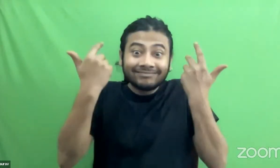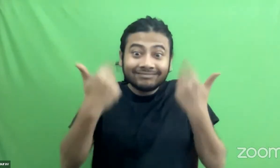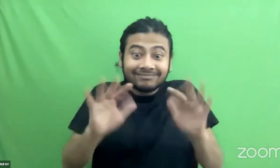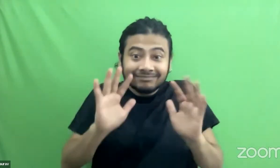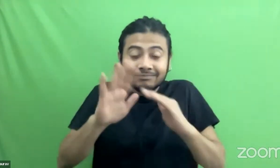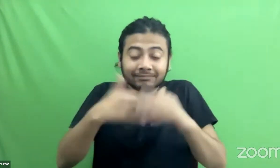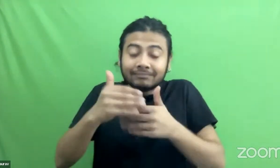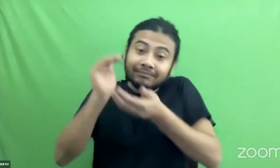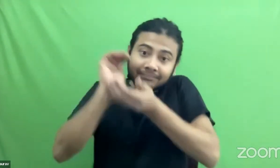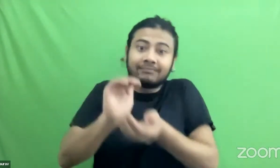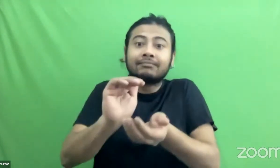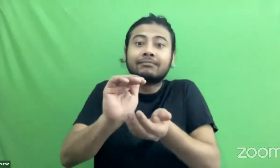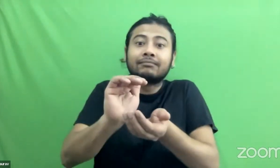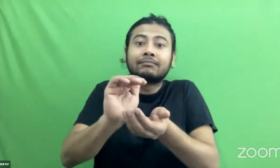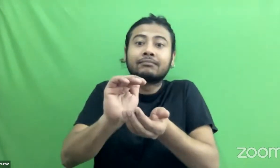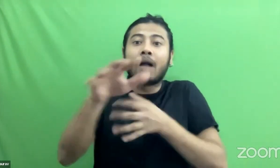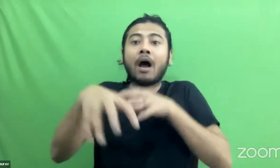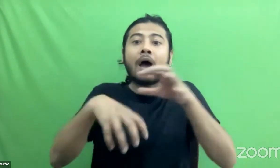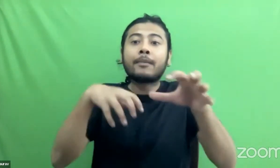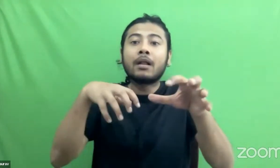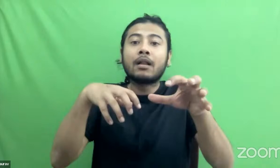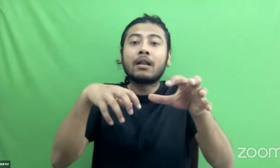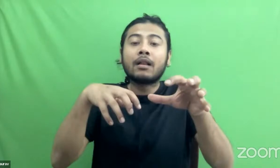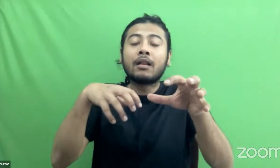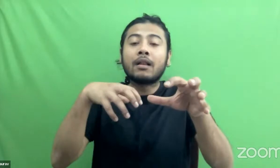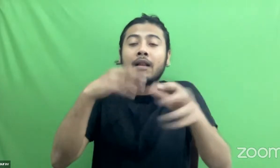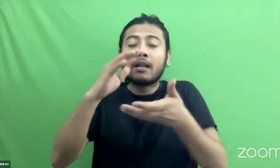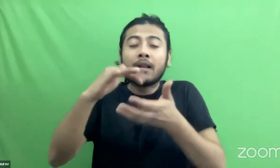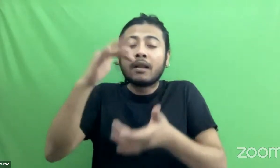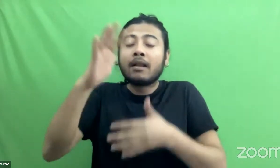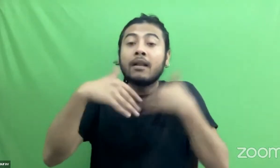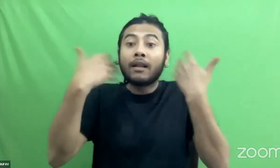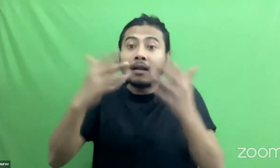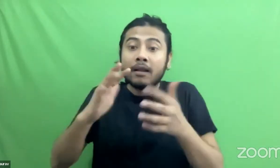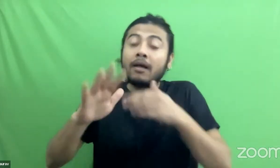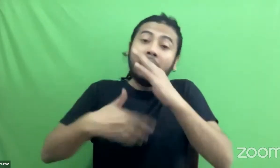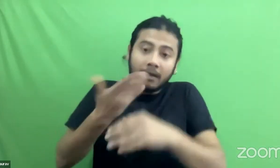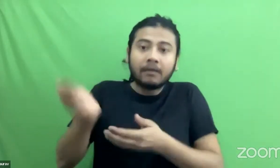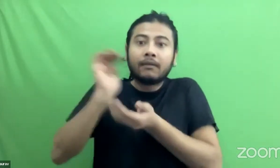So when we are chanting this Hare Krishna Mahamantra, then all these sins will be removed.